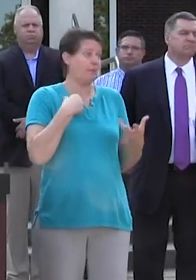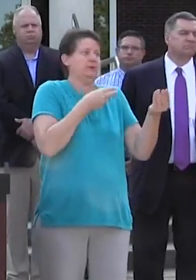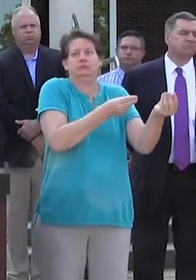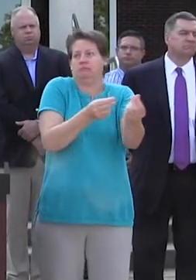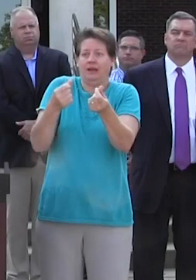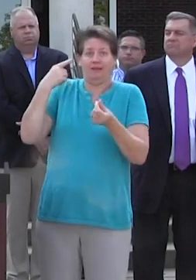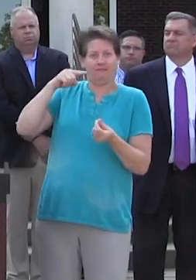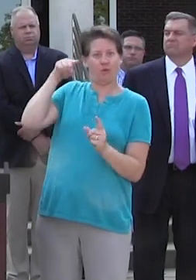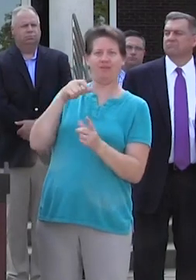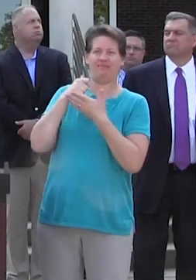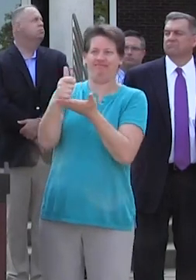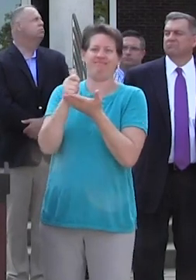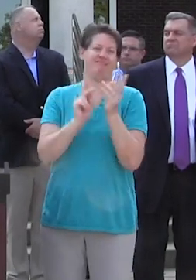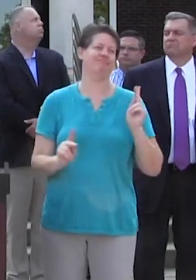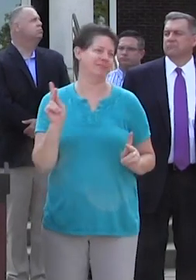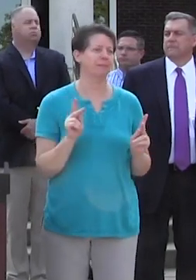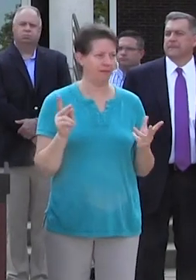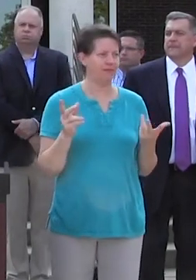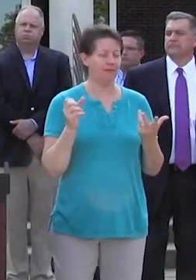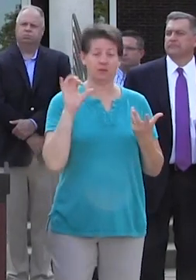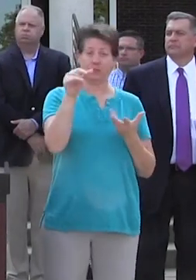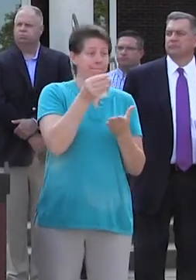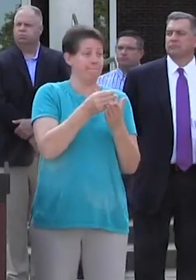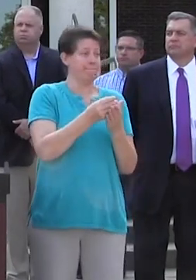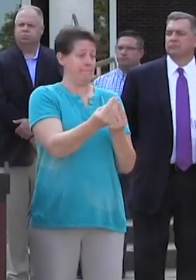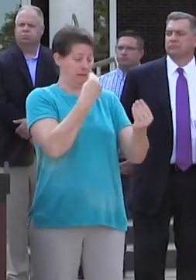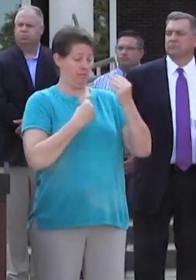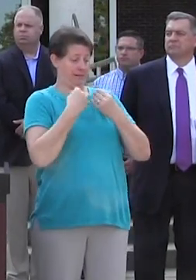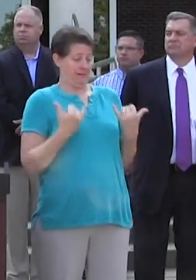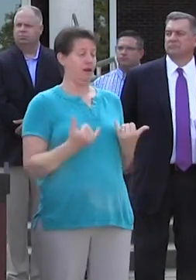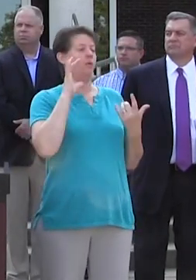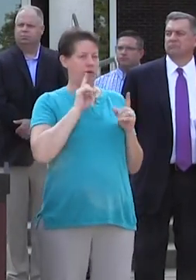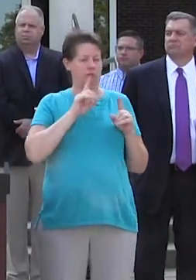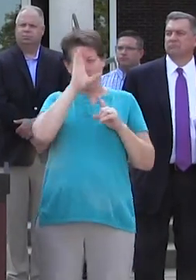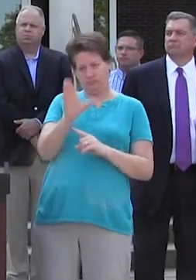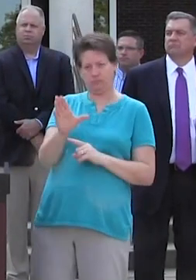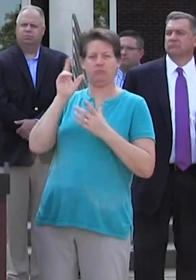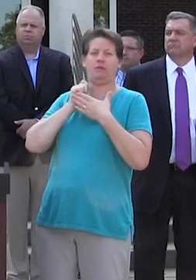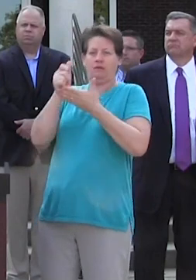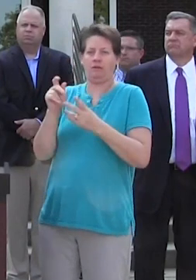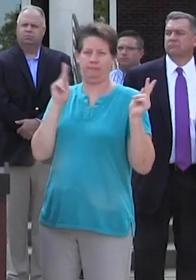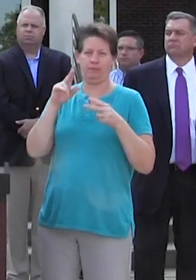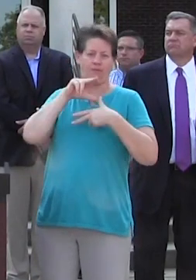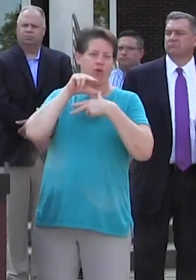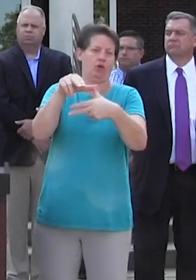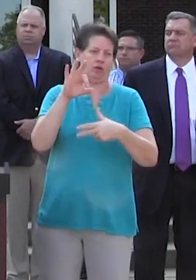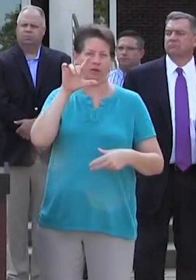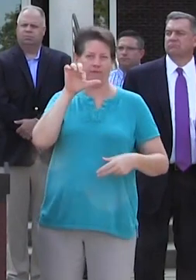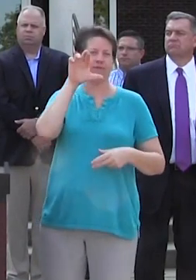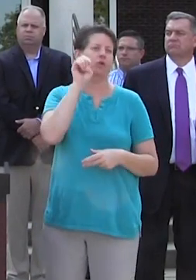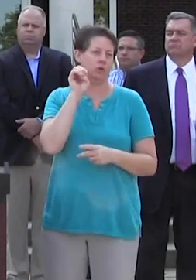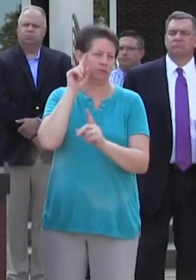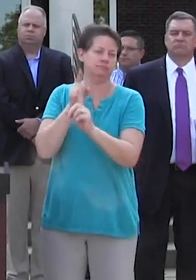order to help those in need. So all of the dollars coming in now will go to aid the victims of Hurricane Florence, those affected